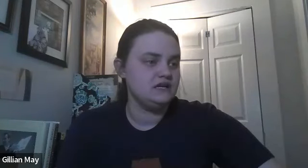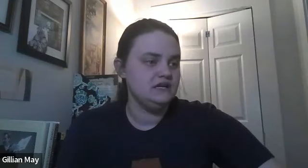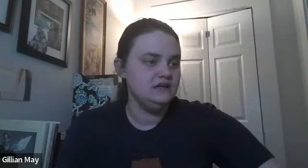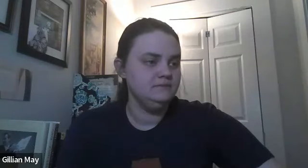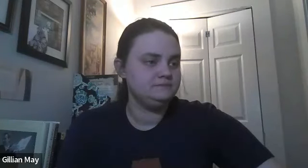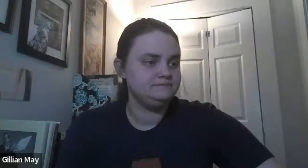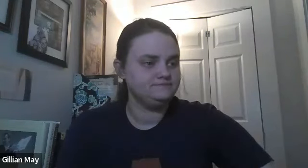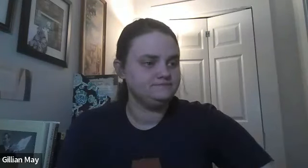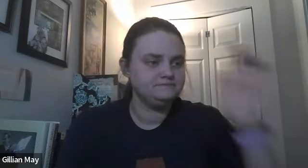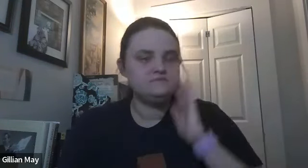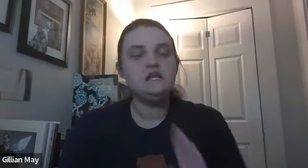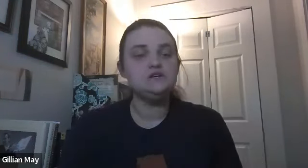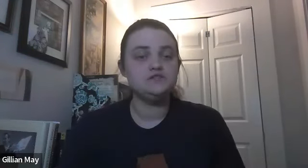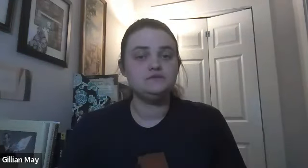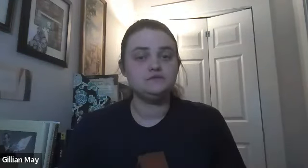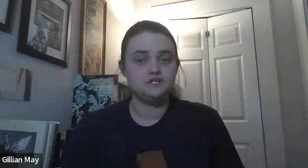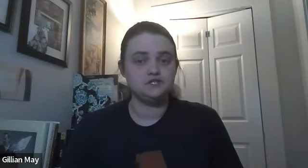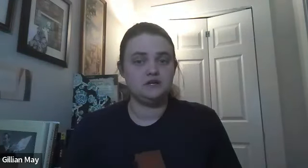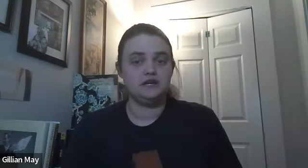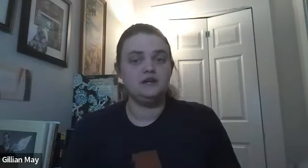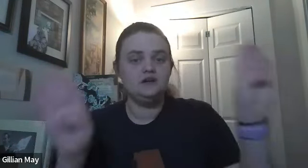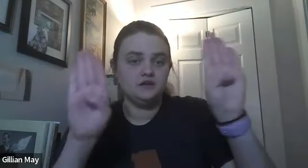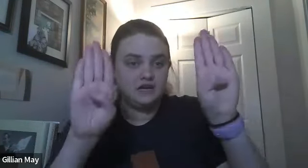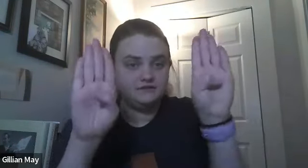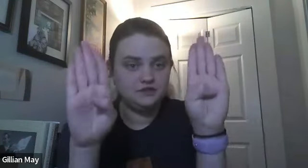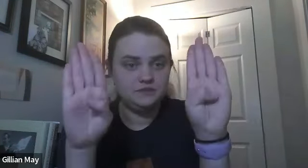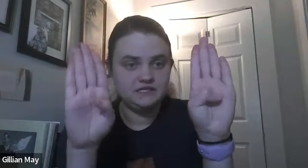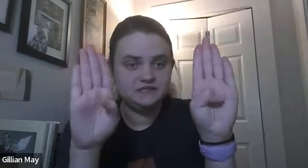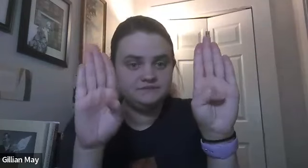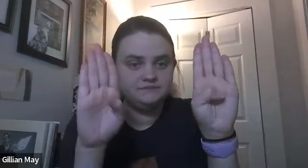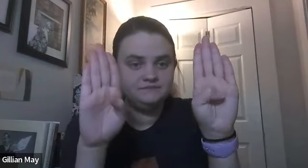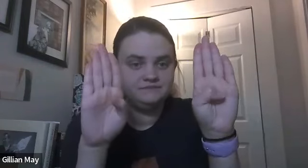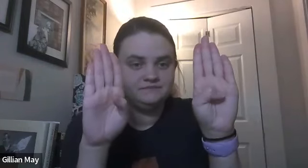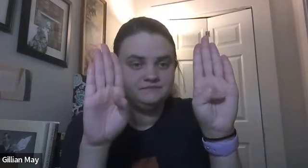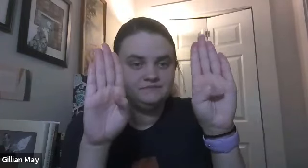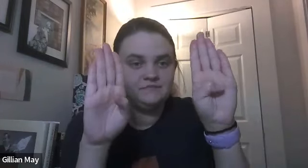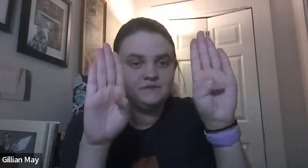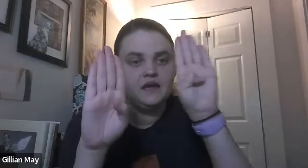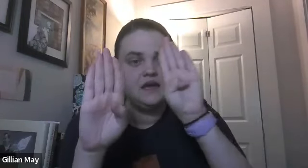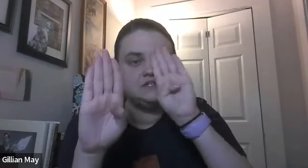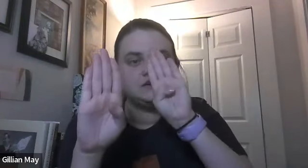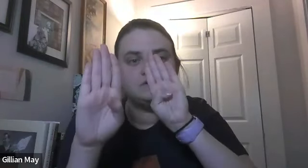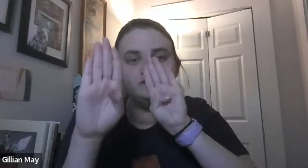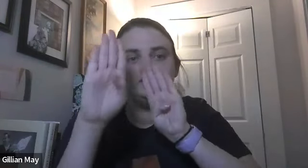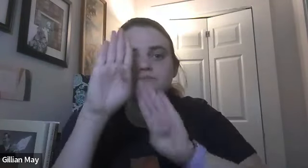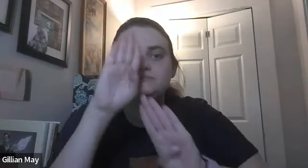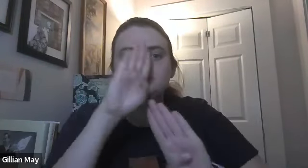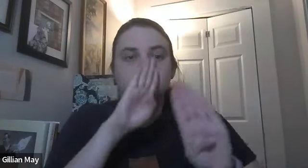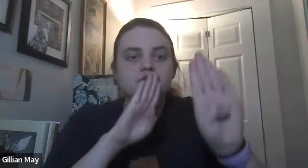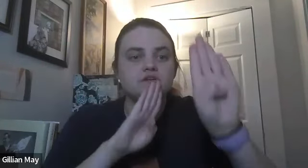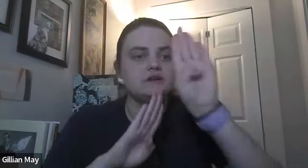frustrated. So for frustrated, you're going to have two B's and you're going to